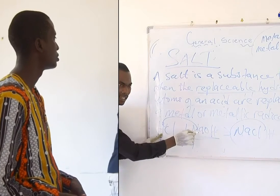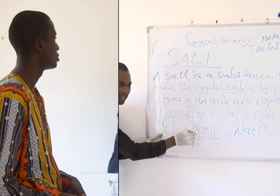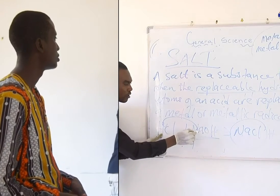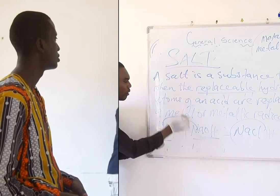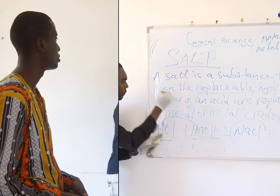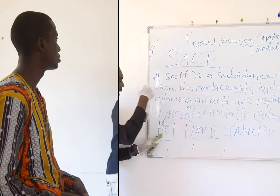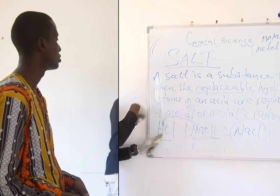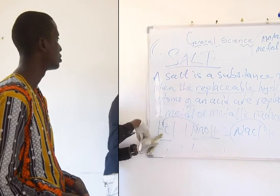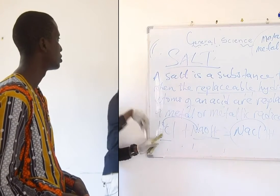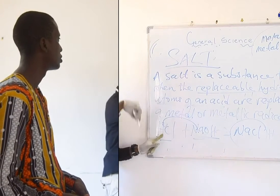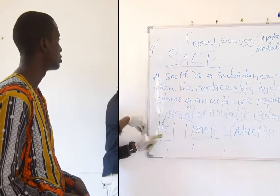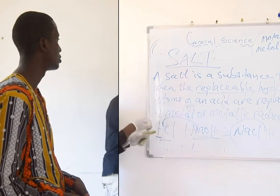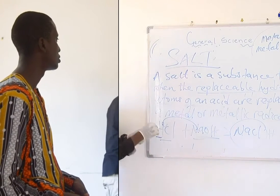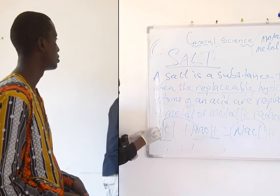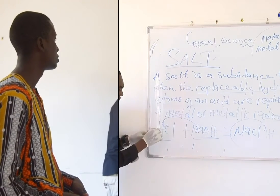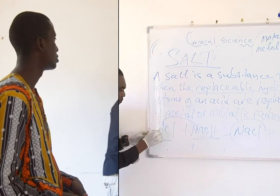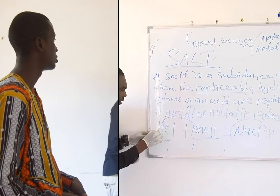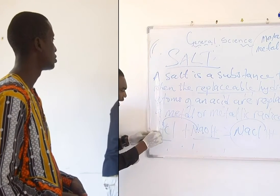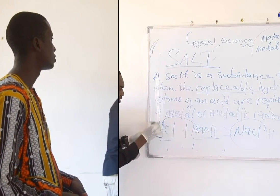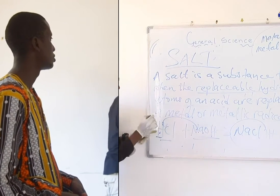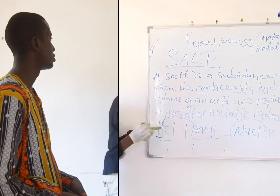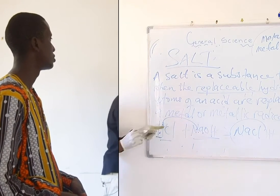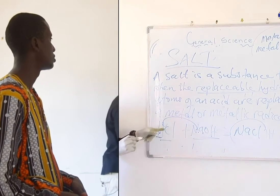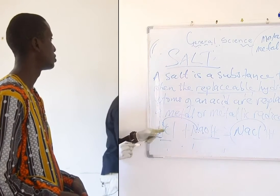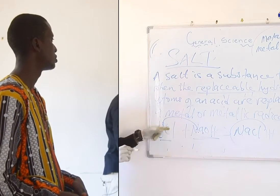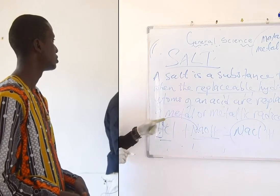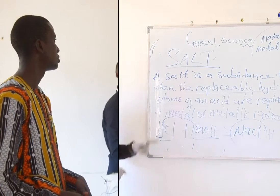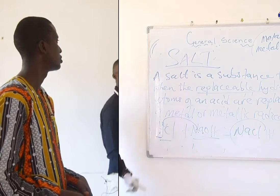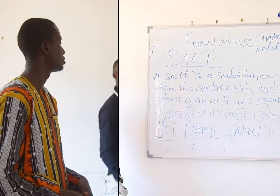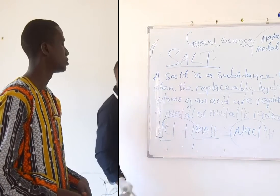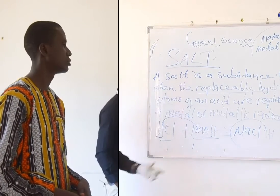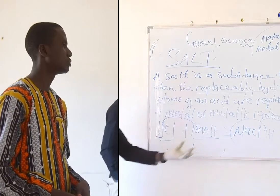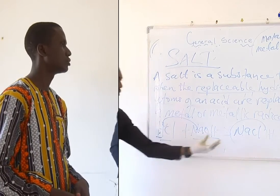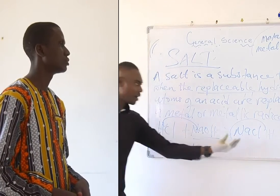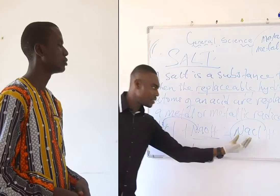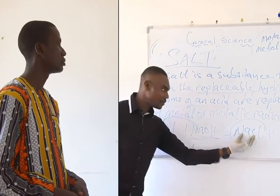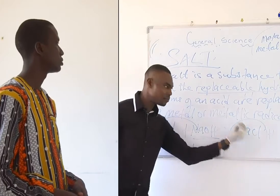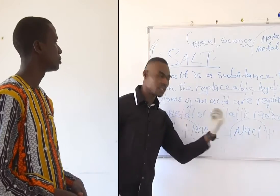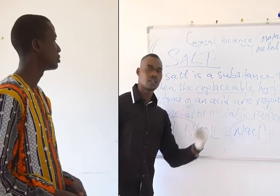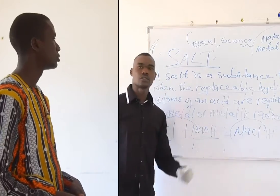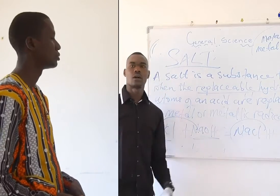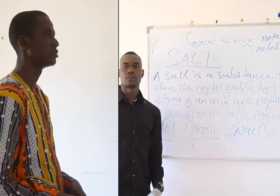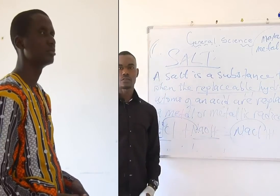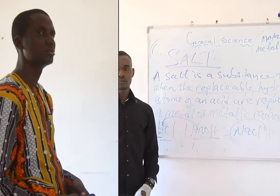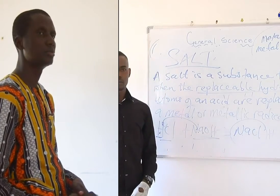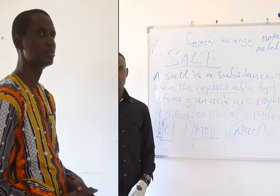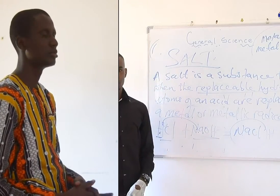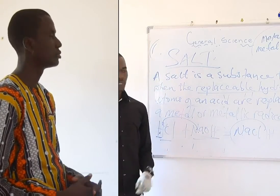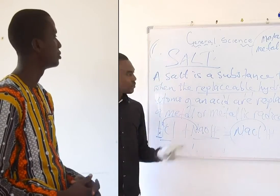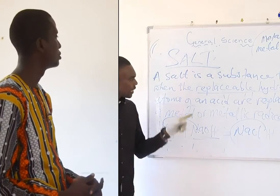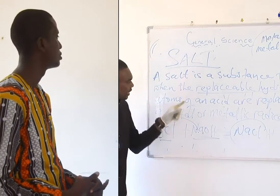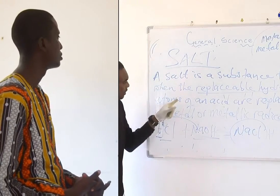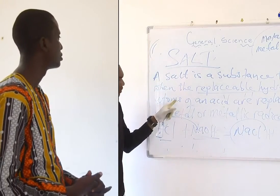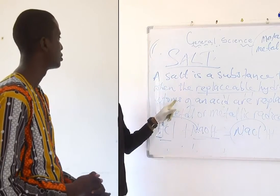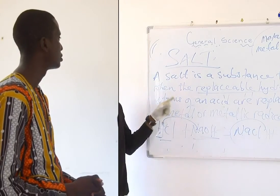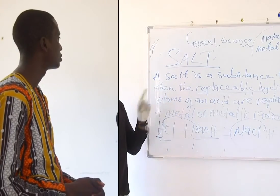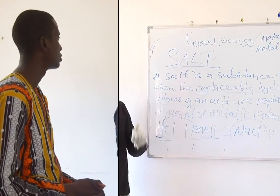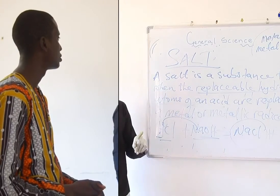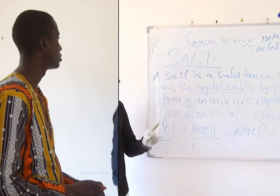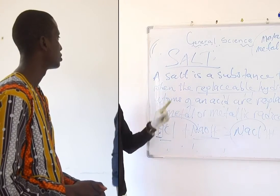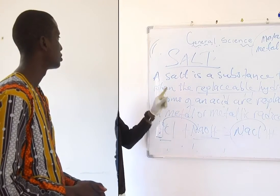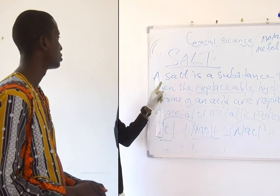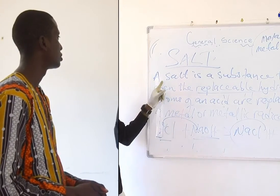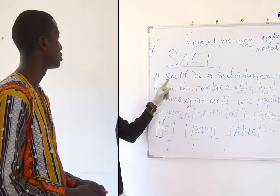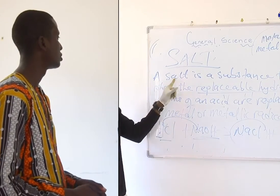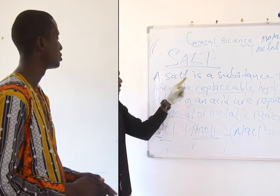metal replace this hydrogen in the acid, then you have the salt. This is why in our definition we